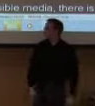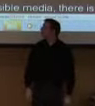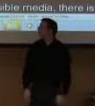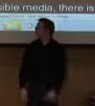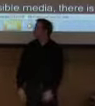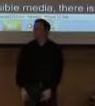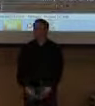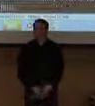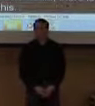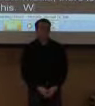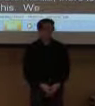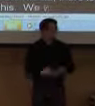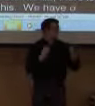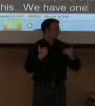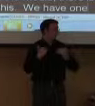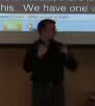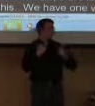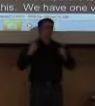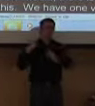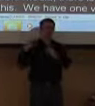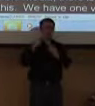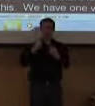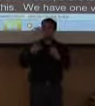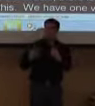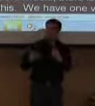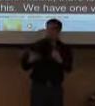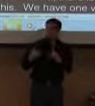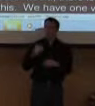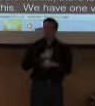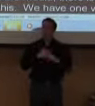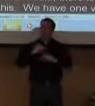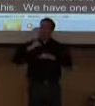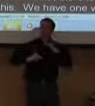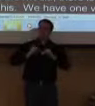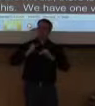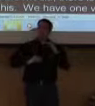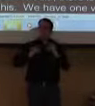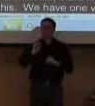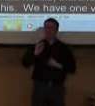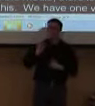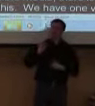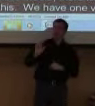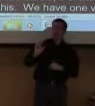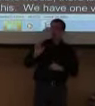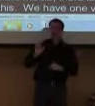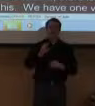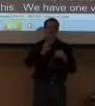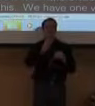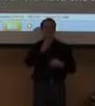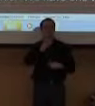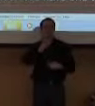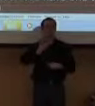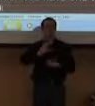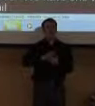So we have one very big goal for this project, and that's that we're building a model virtual academic community, which